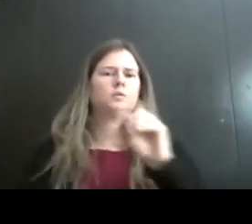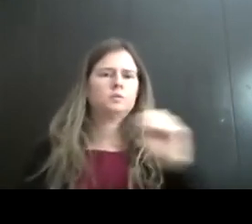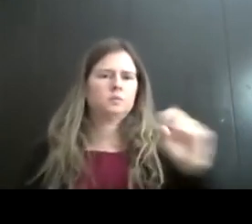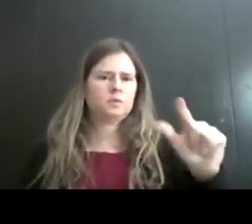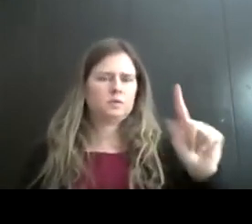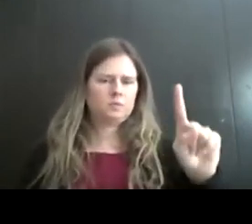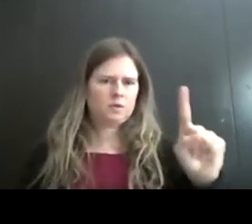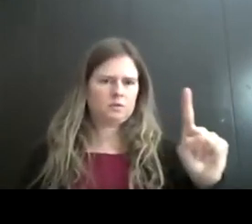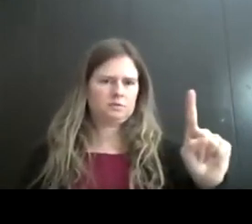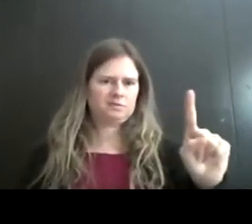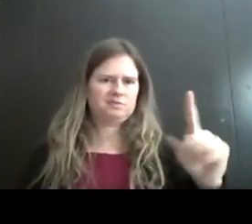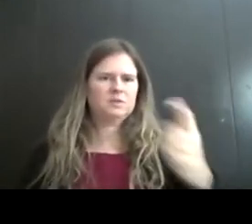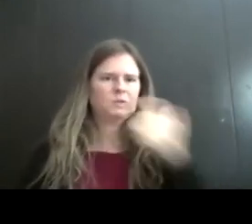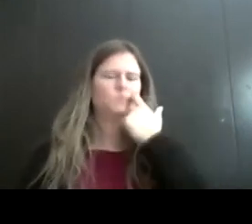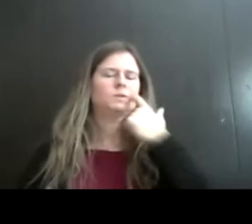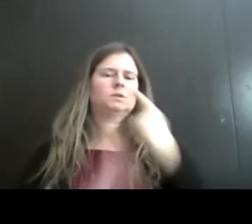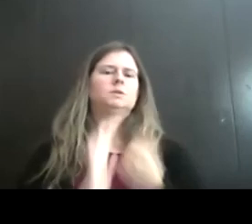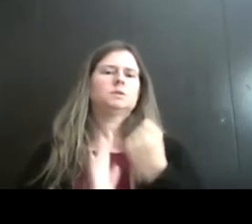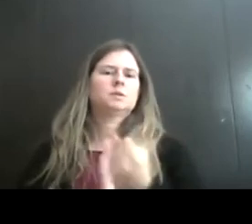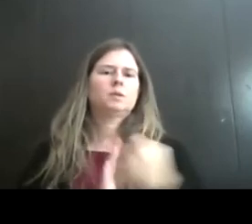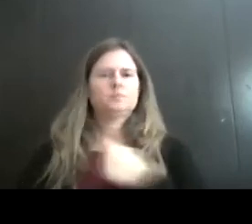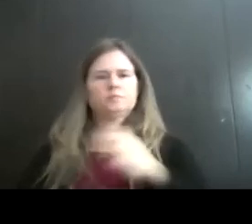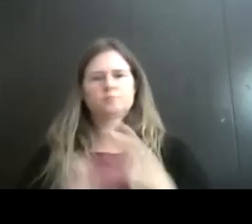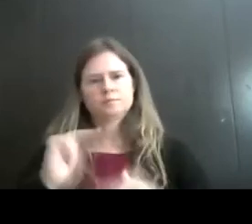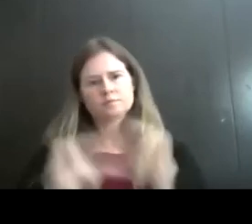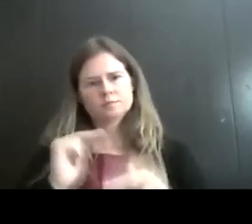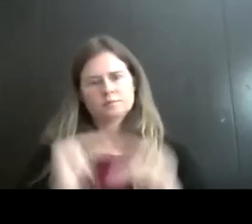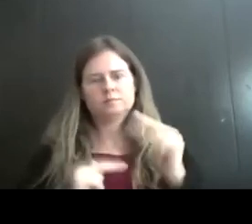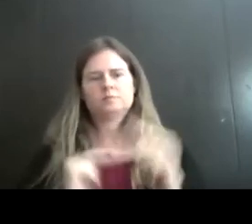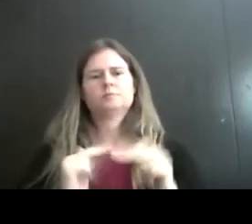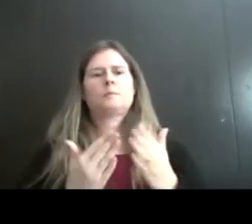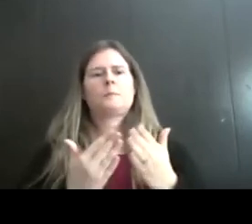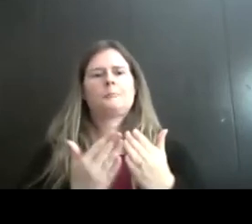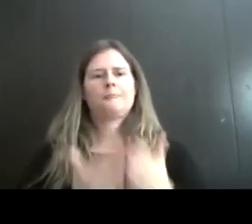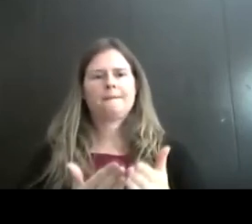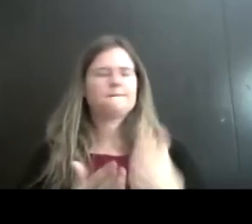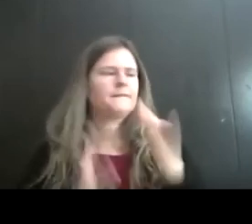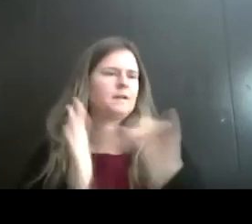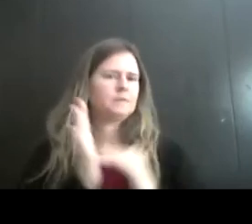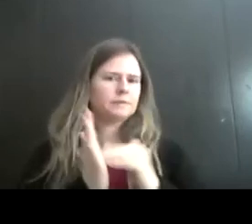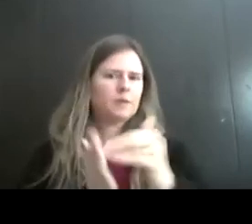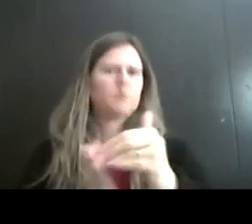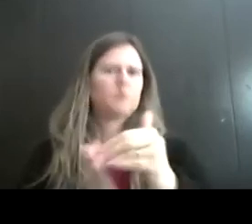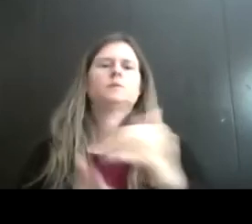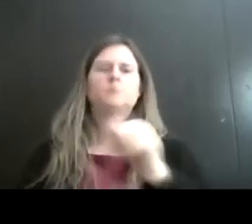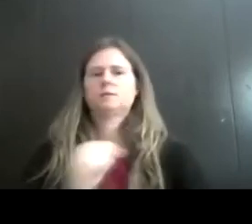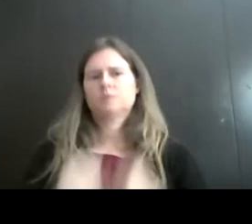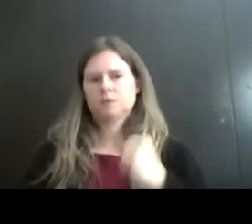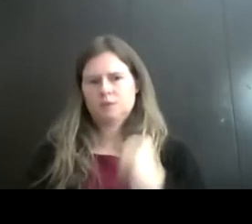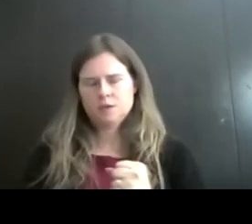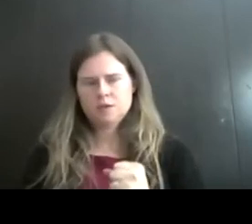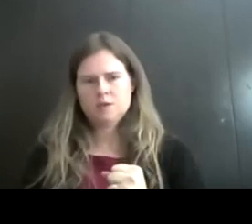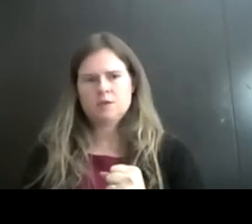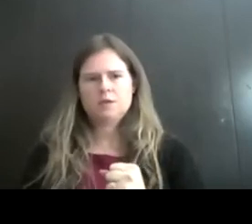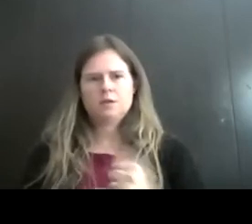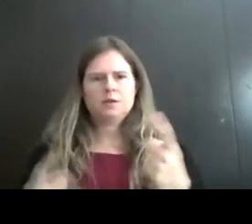times, we've been building the canoes, ocean canoes, for several thousand years. And then somewhere around